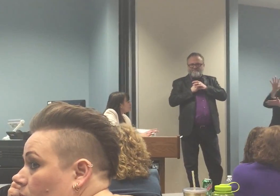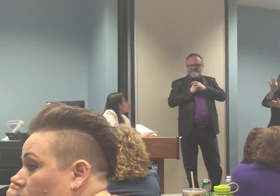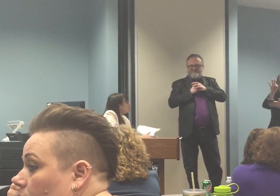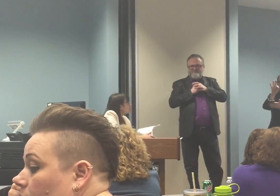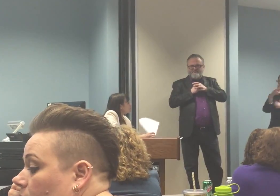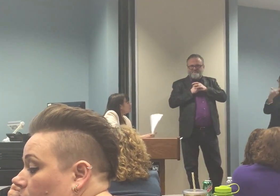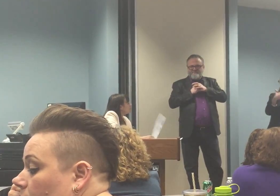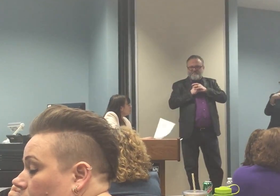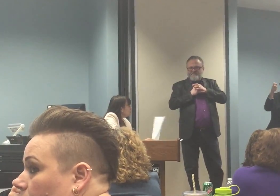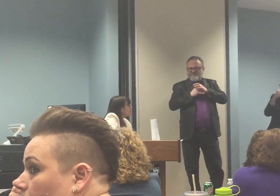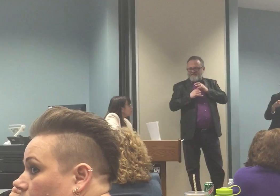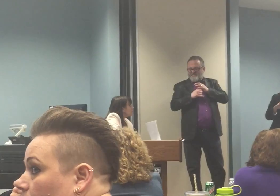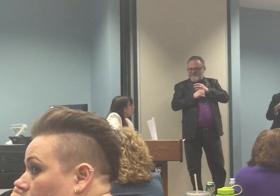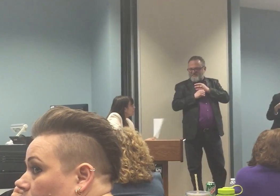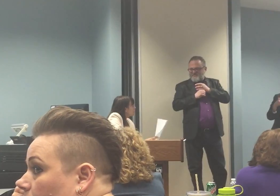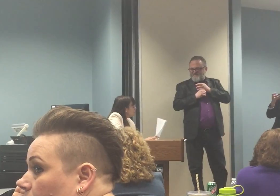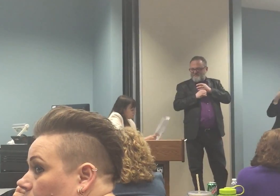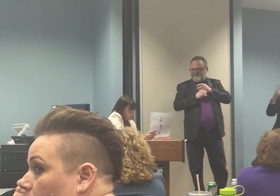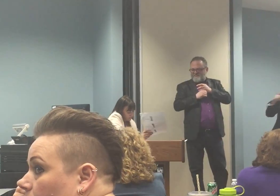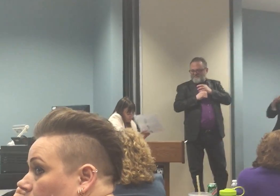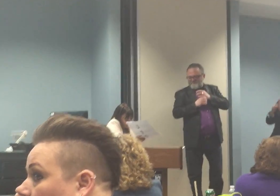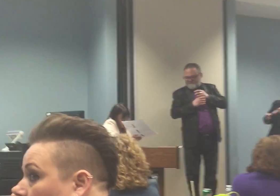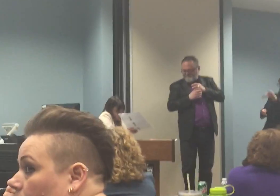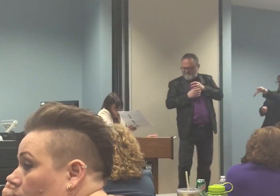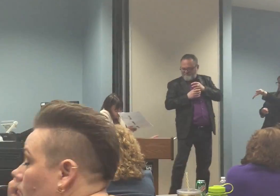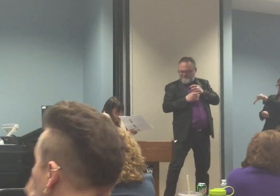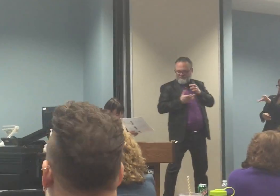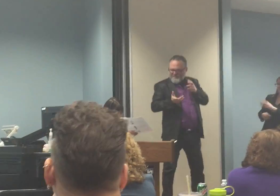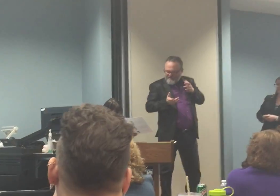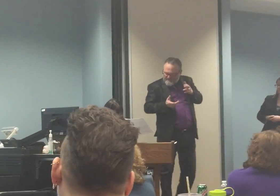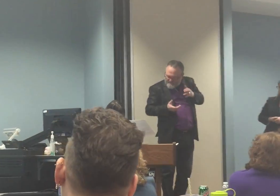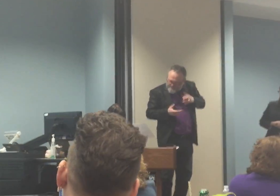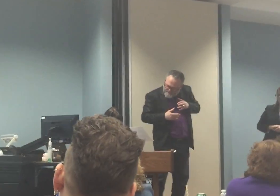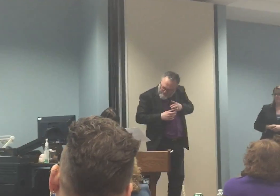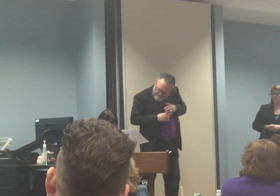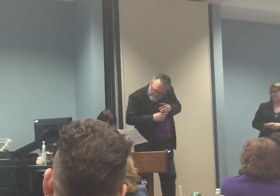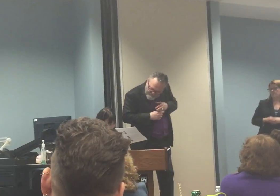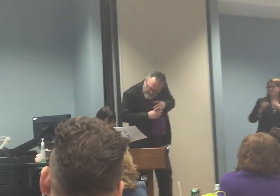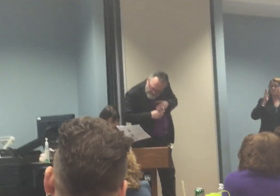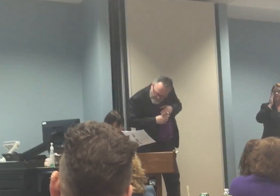rules and regulations. Would you like to see my copy? We have.